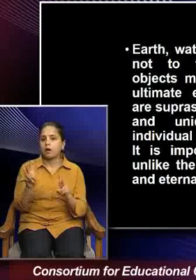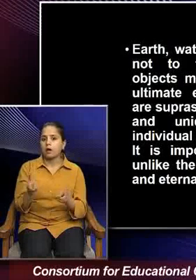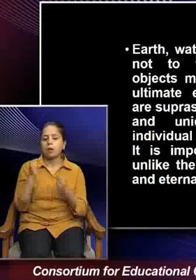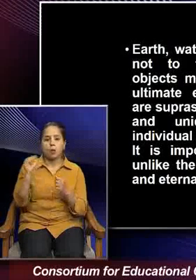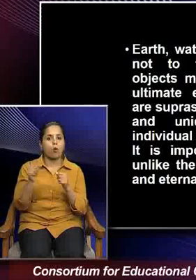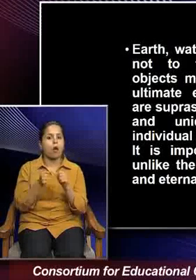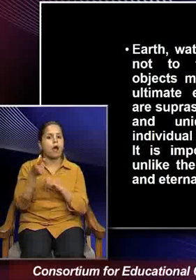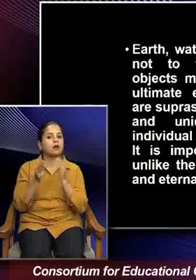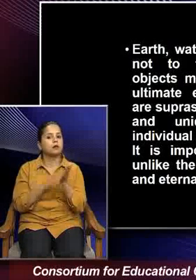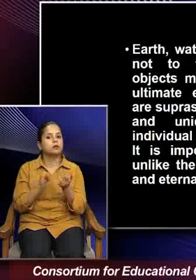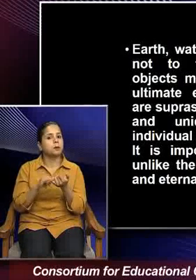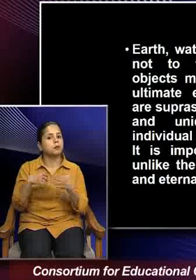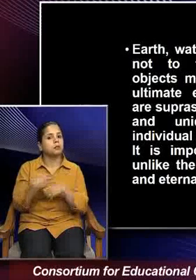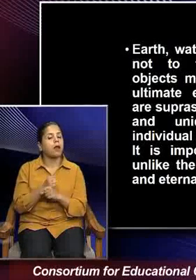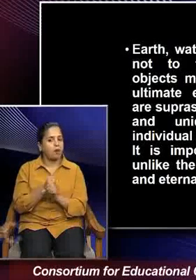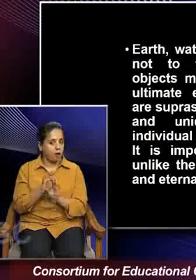atoms.